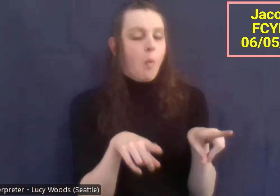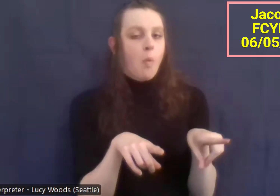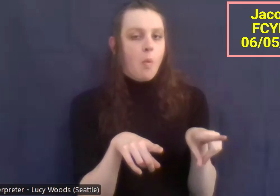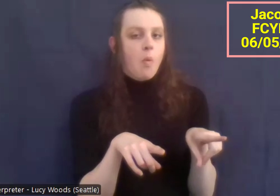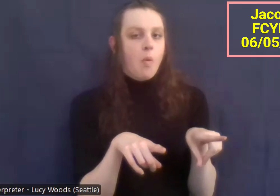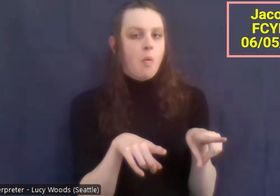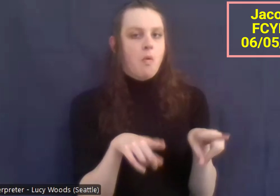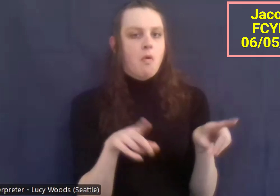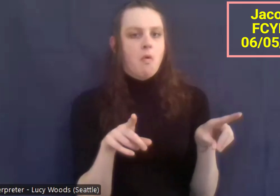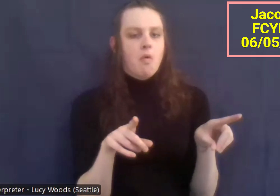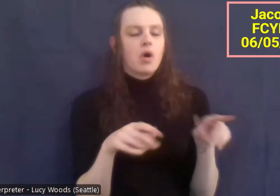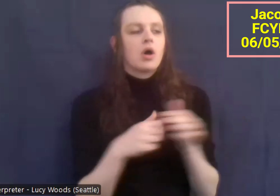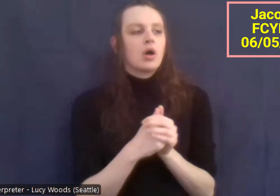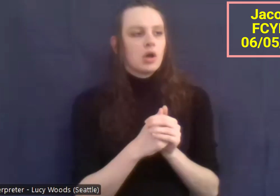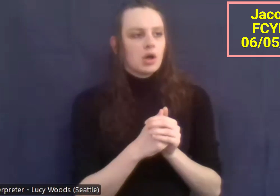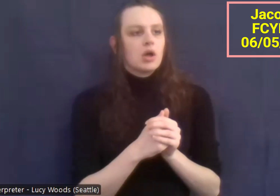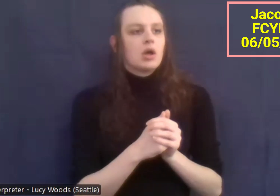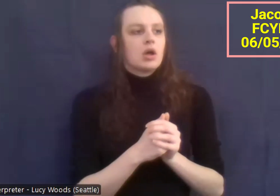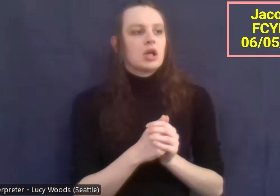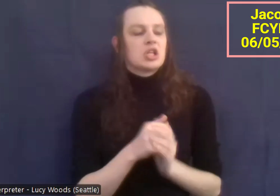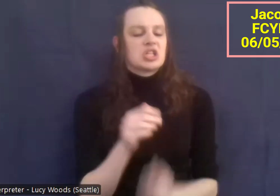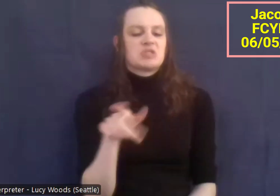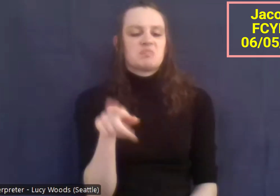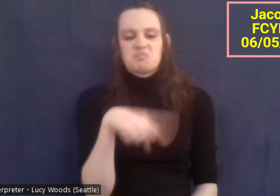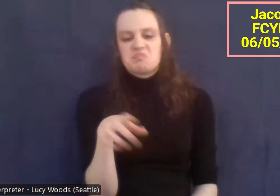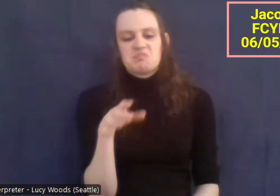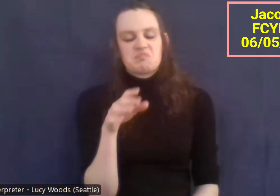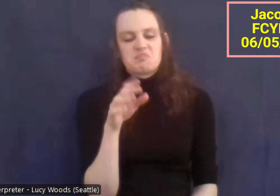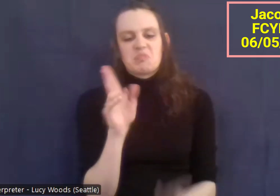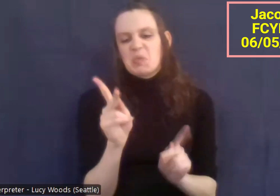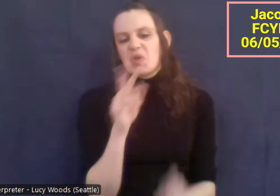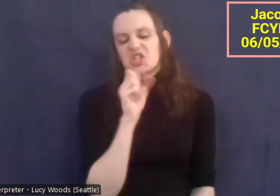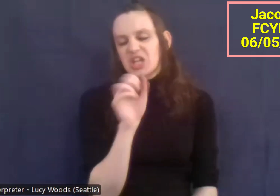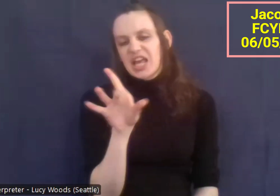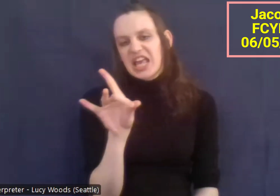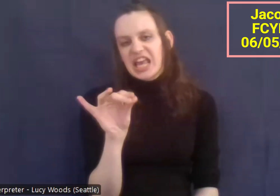was nothing but it was a bunch of 80-year-olds sitting around in a circle,